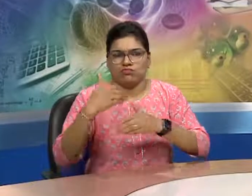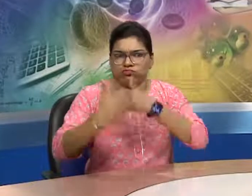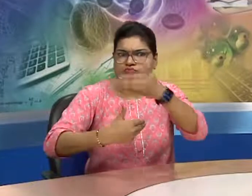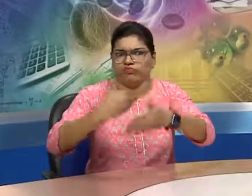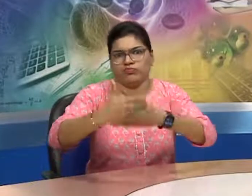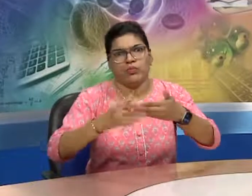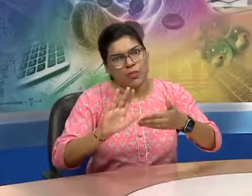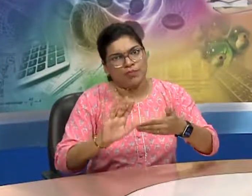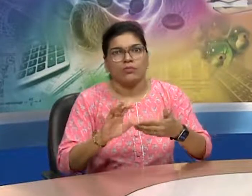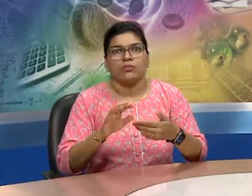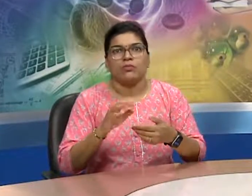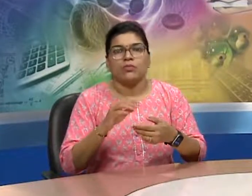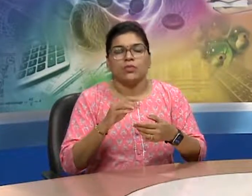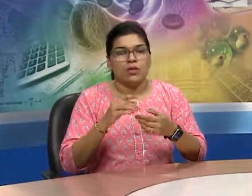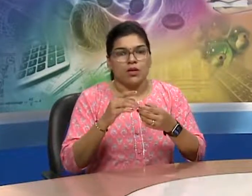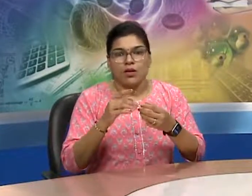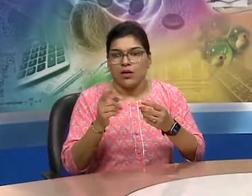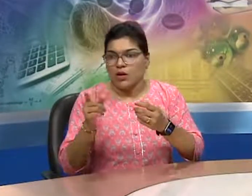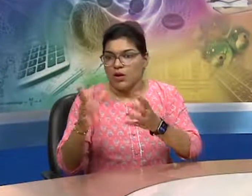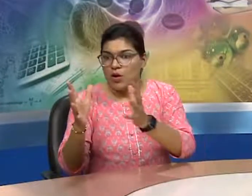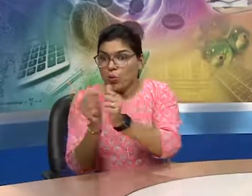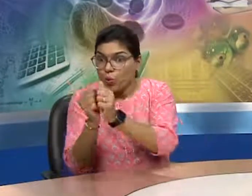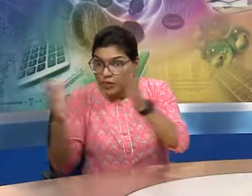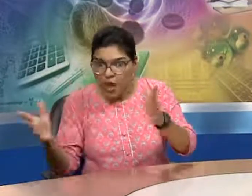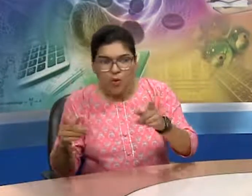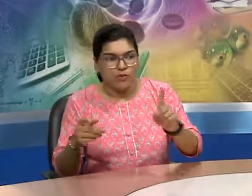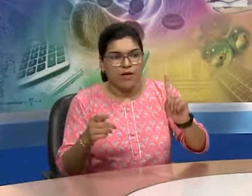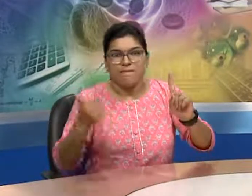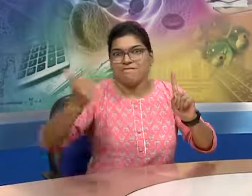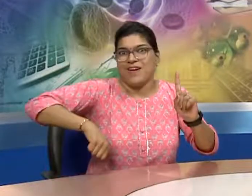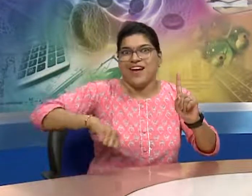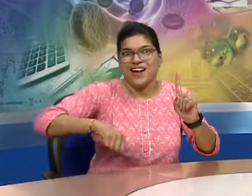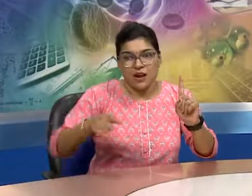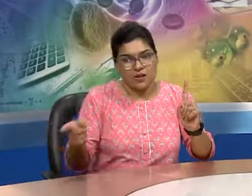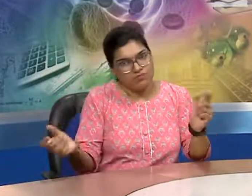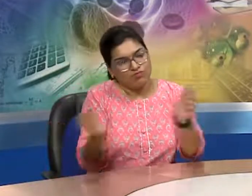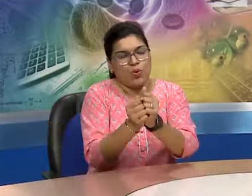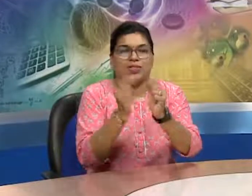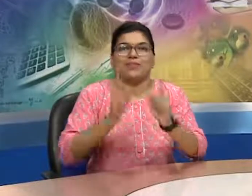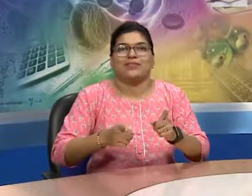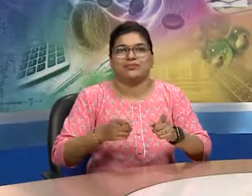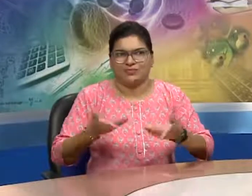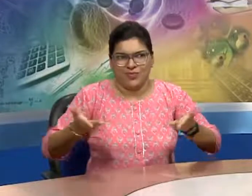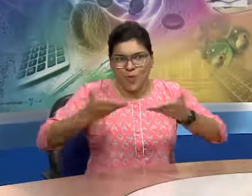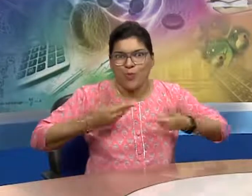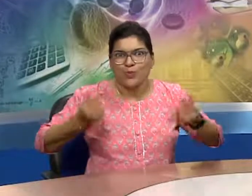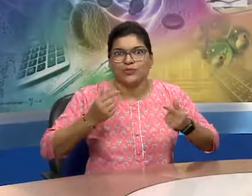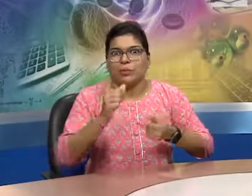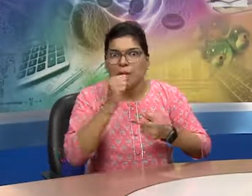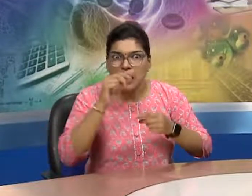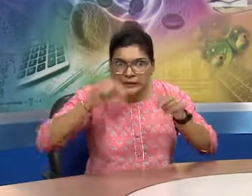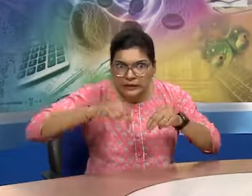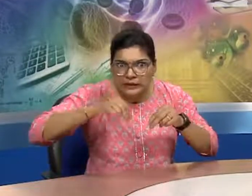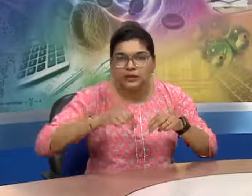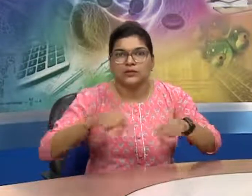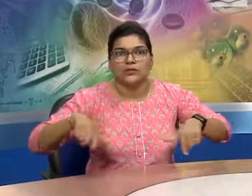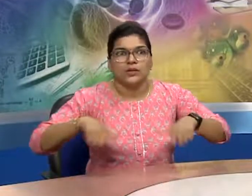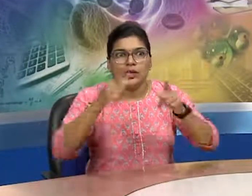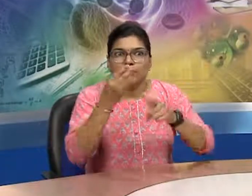component, which leads to formation of a system at each level. There